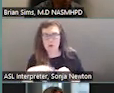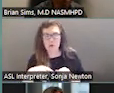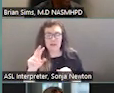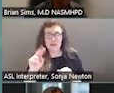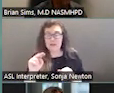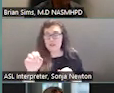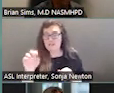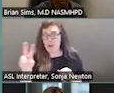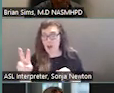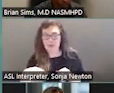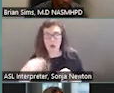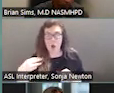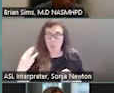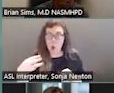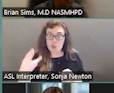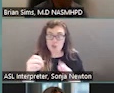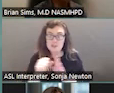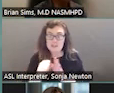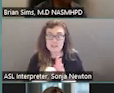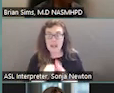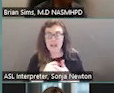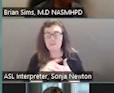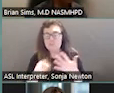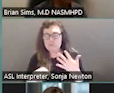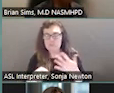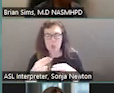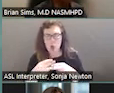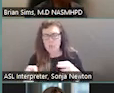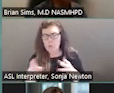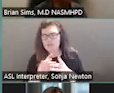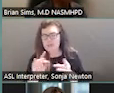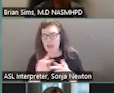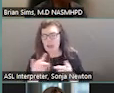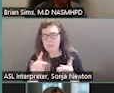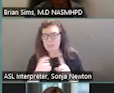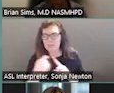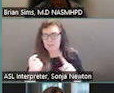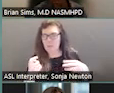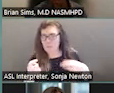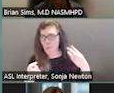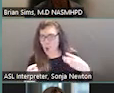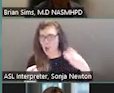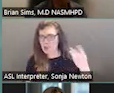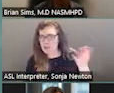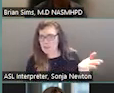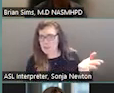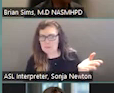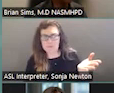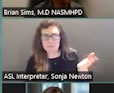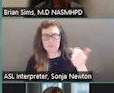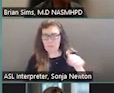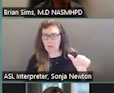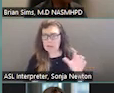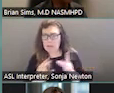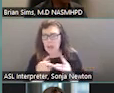could have maybe just a brief comment from someone from Washington State, if they would like to comment